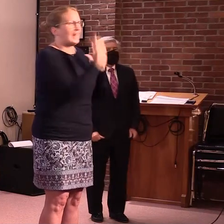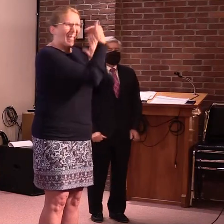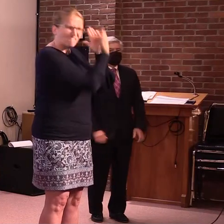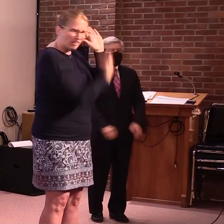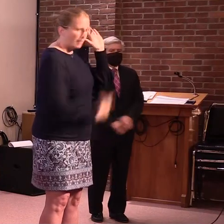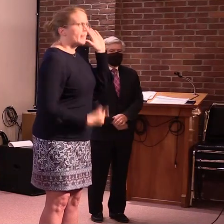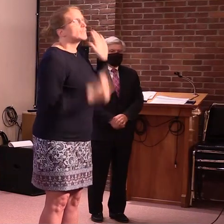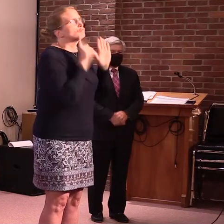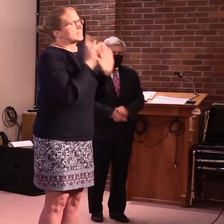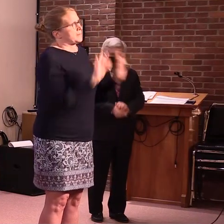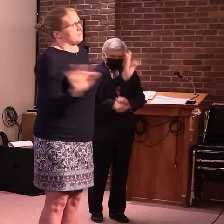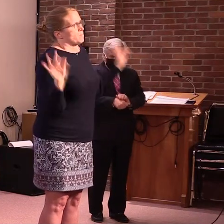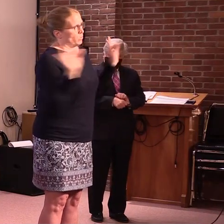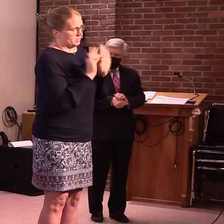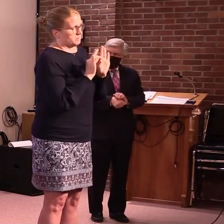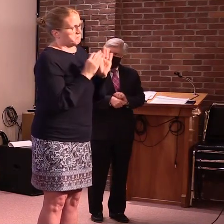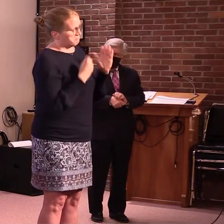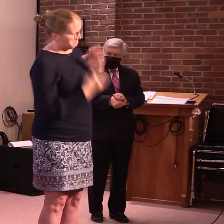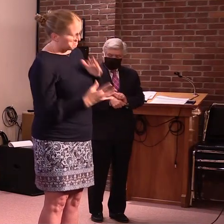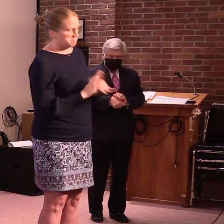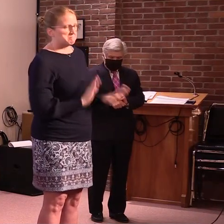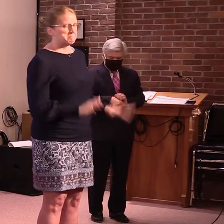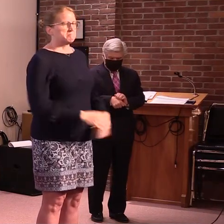Andrew, Caledonia Record.